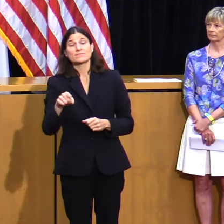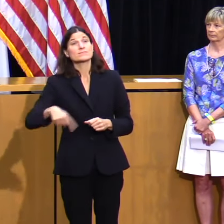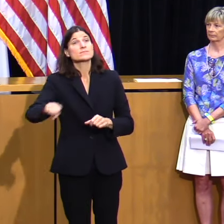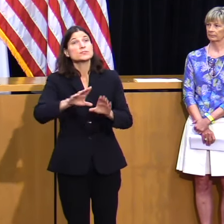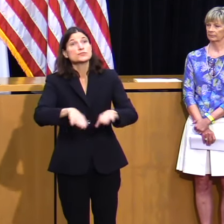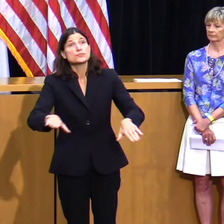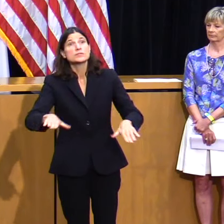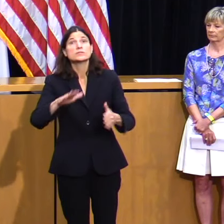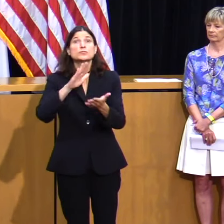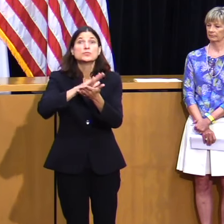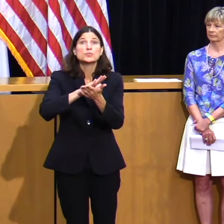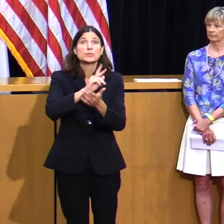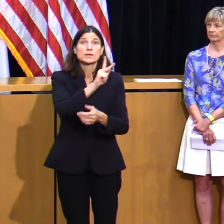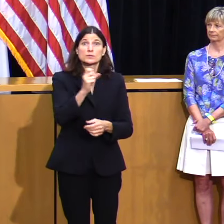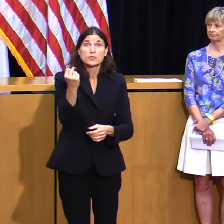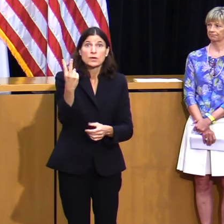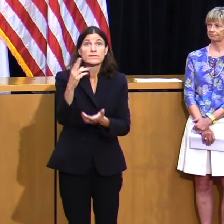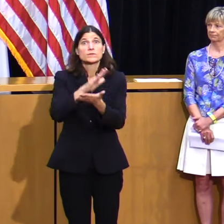the